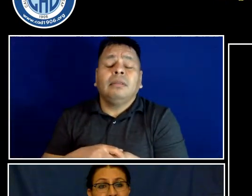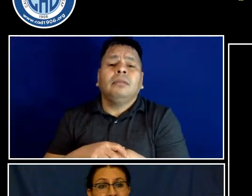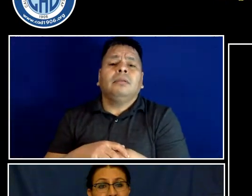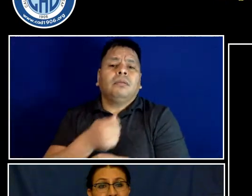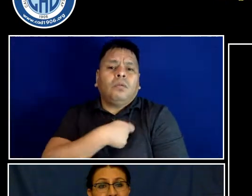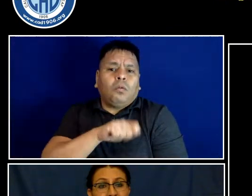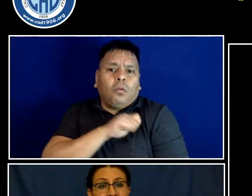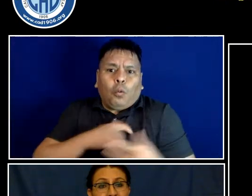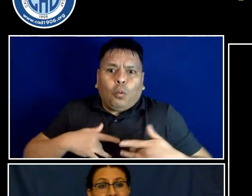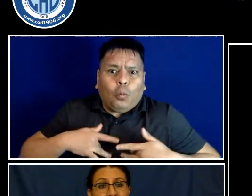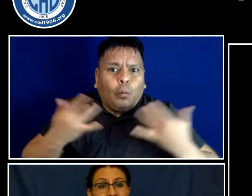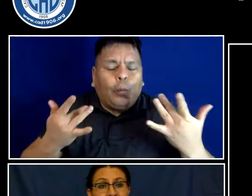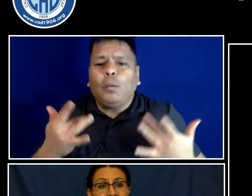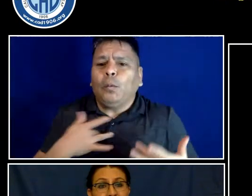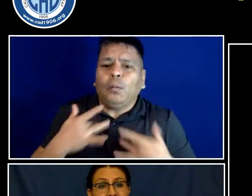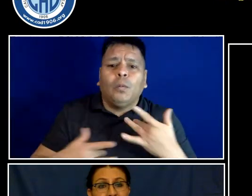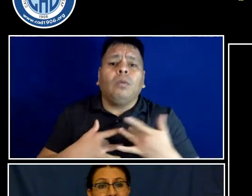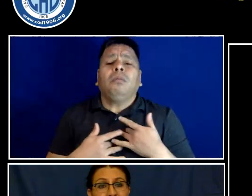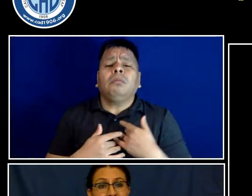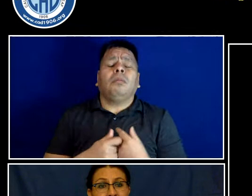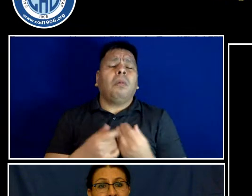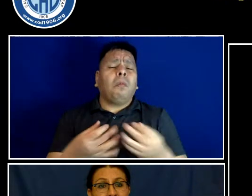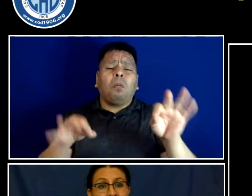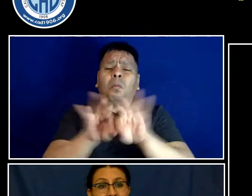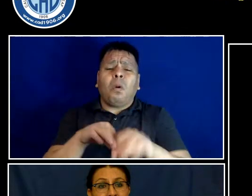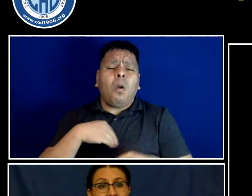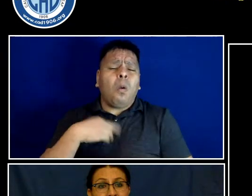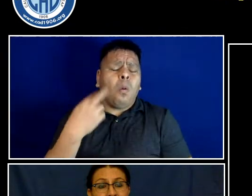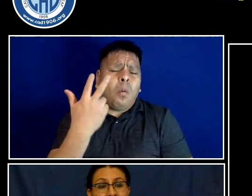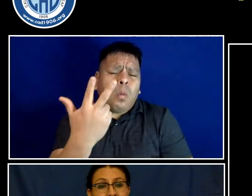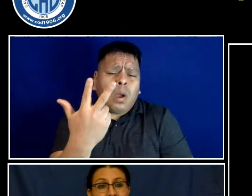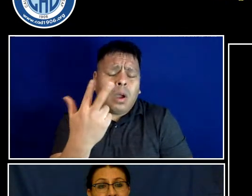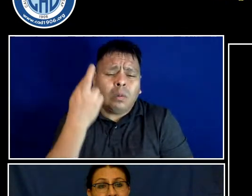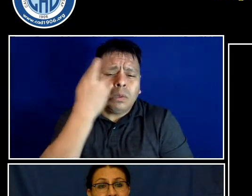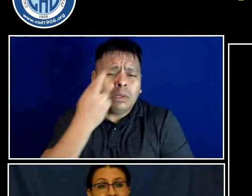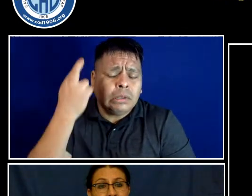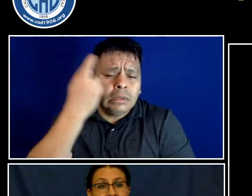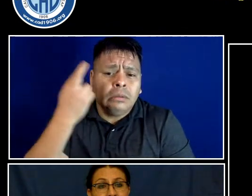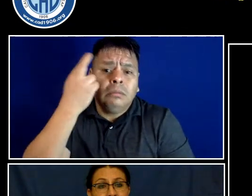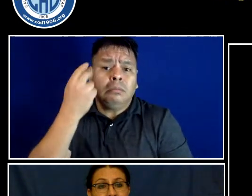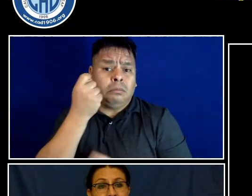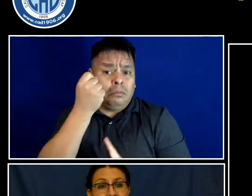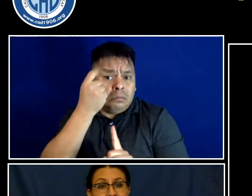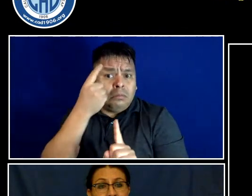that was to travel, capture information, and return it to the Queen.